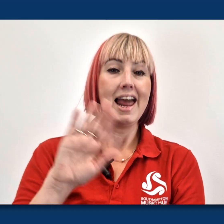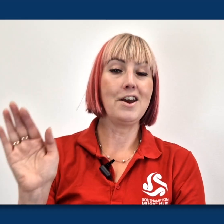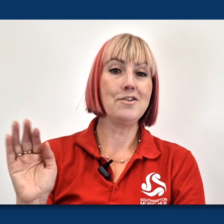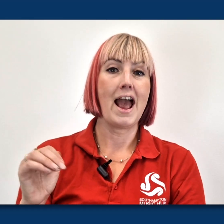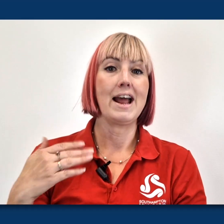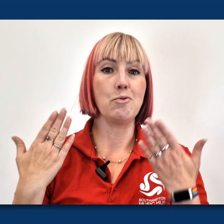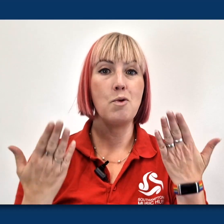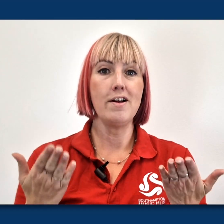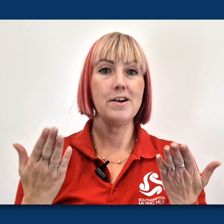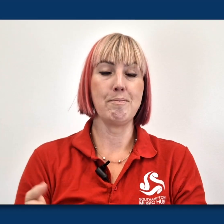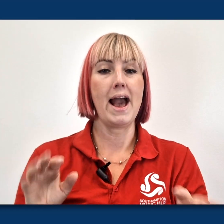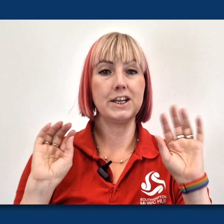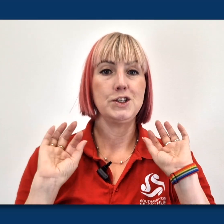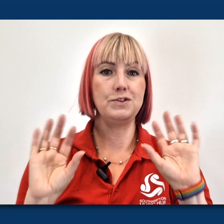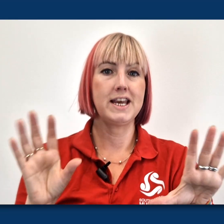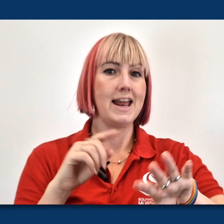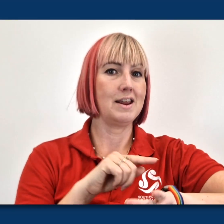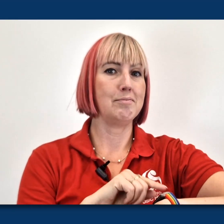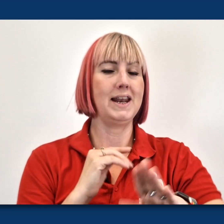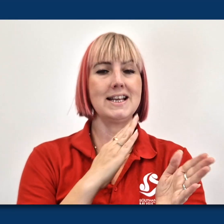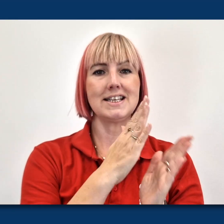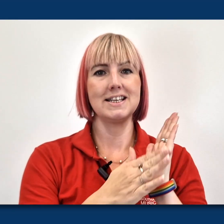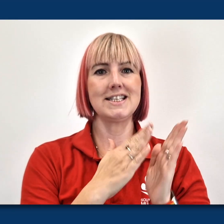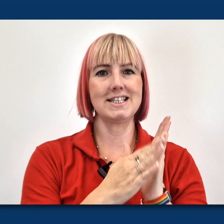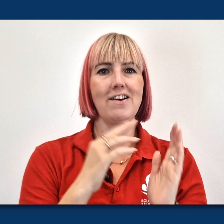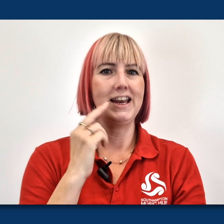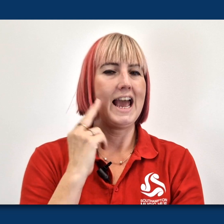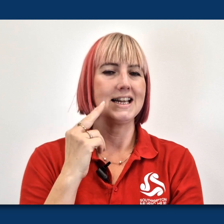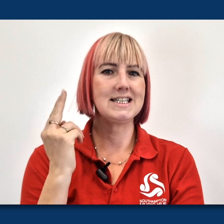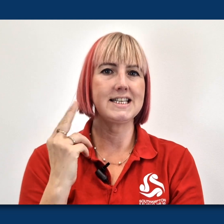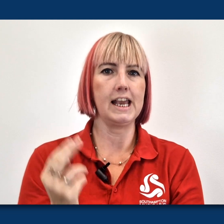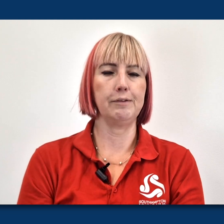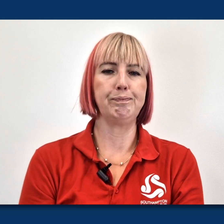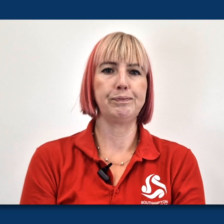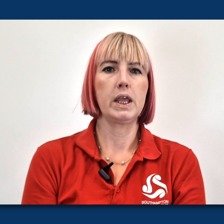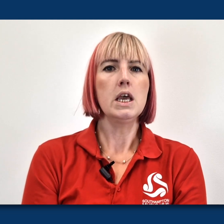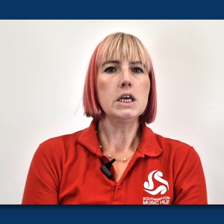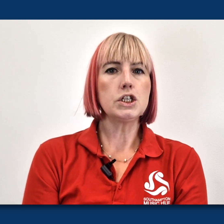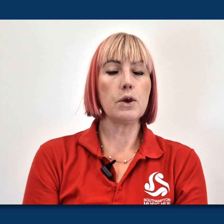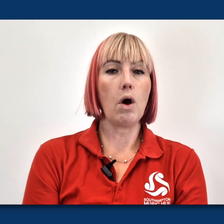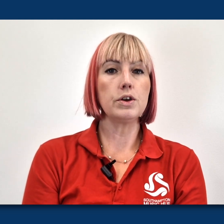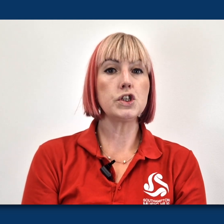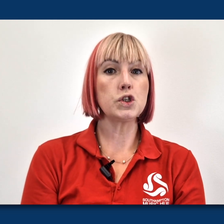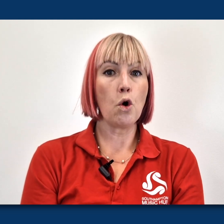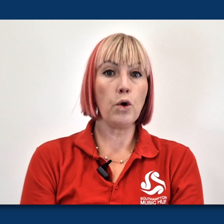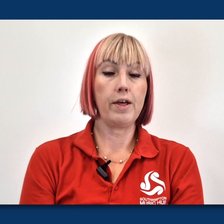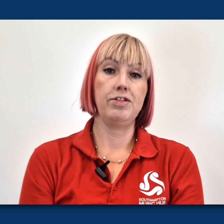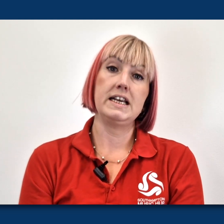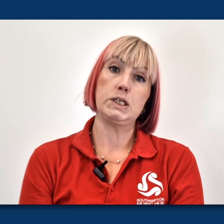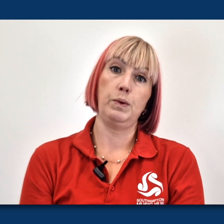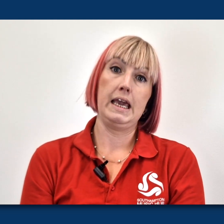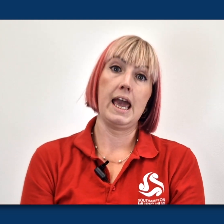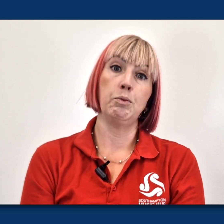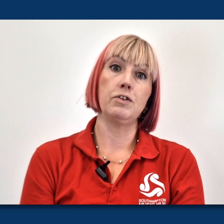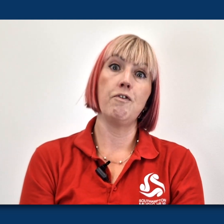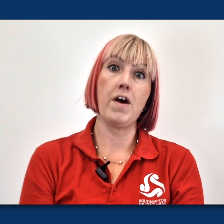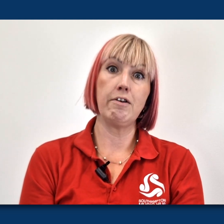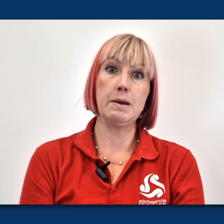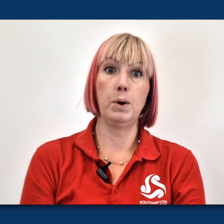Hello and welcome back to 10-Minute Sign and Sing. So our song this week, it was very